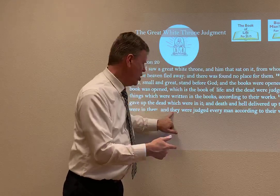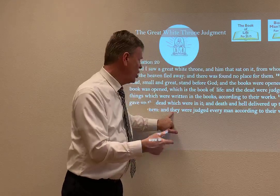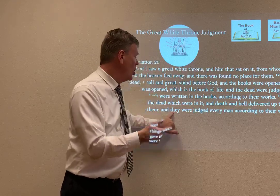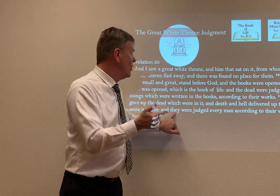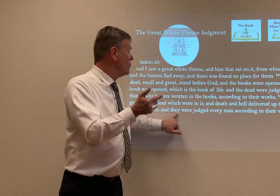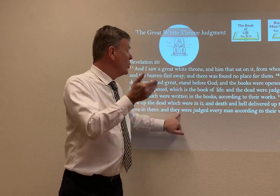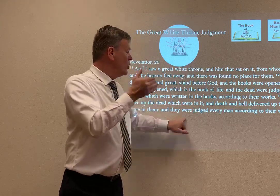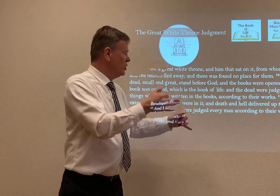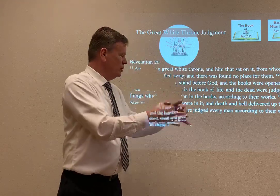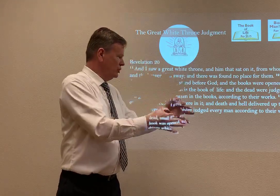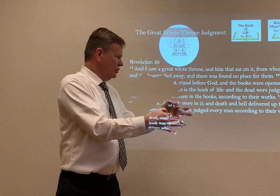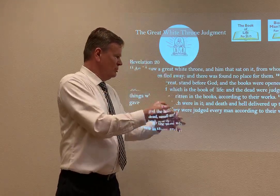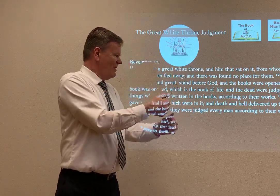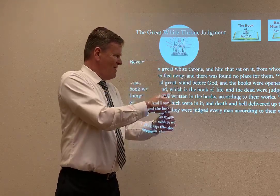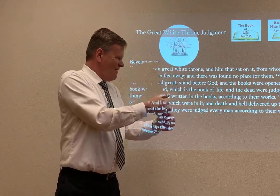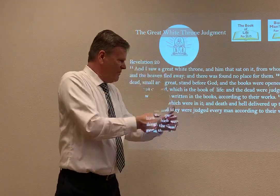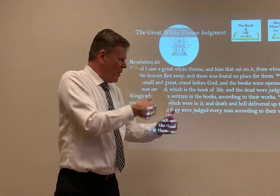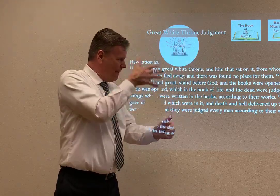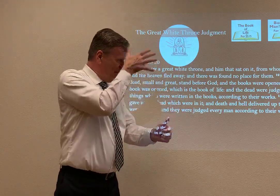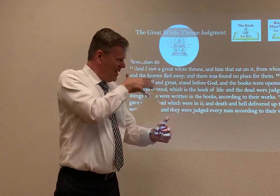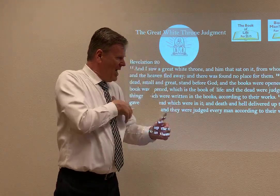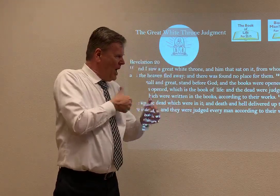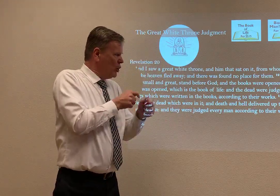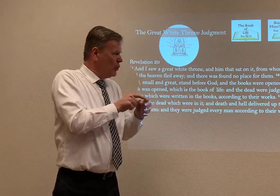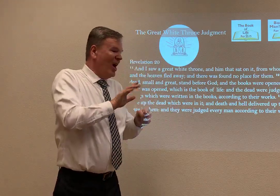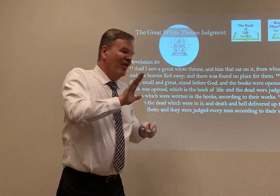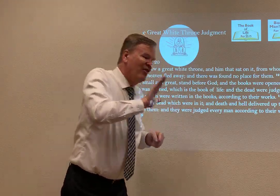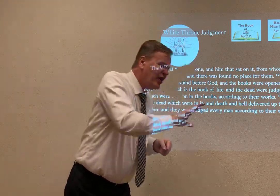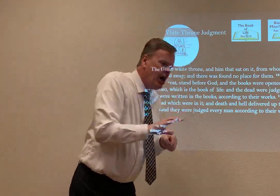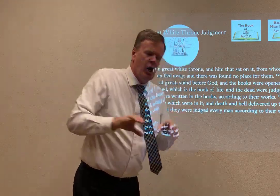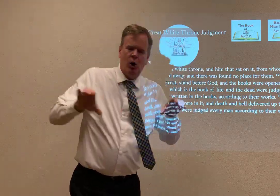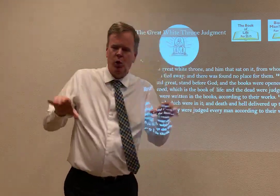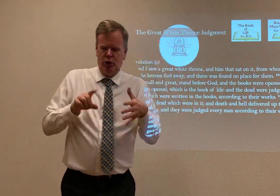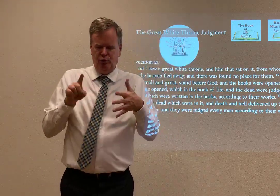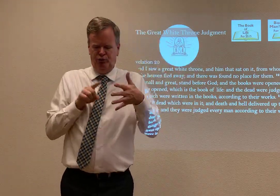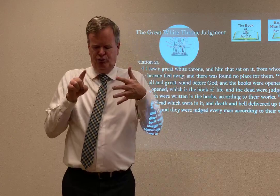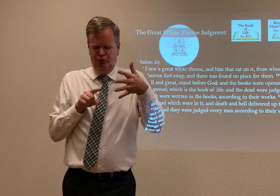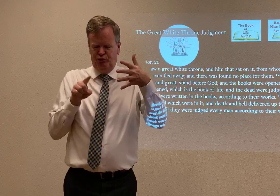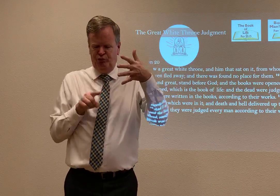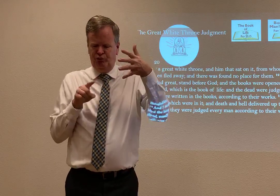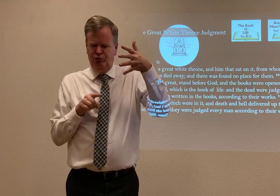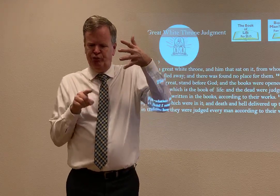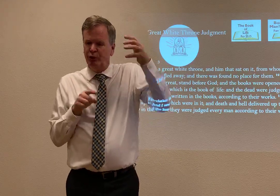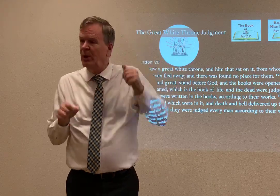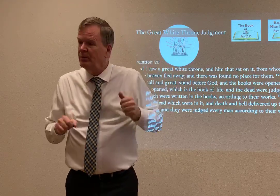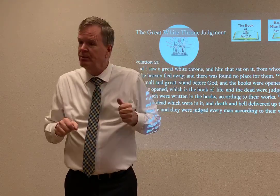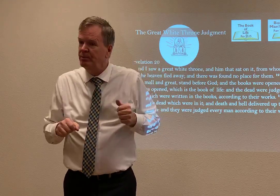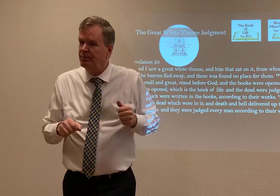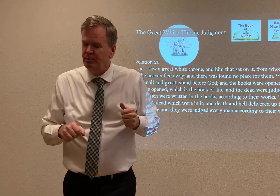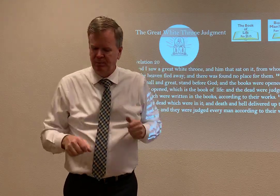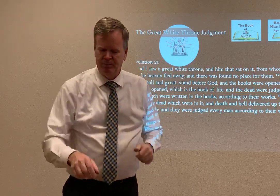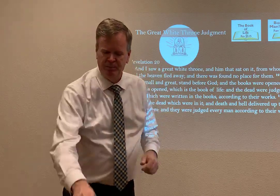And they, everybody, and they were judged, every man, according to their works.